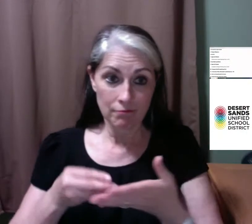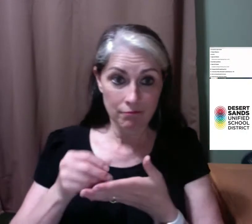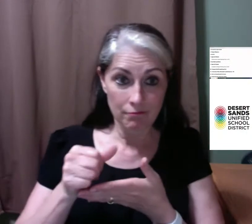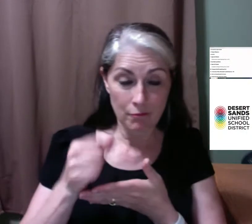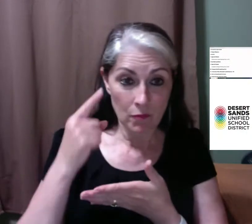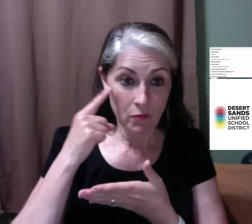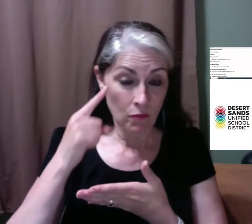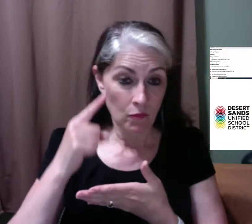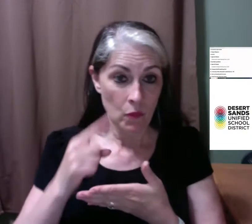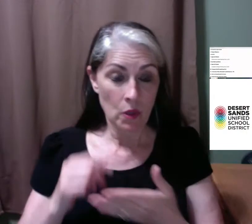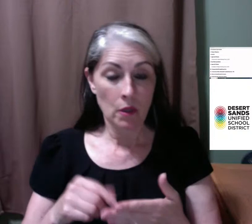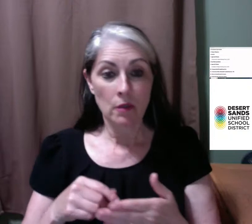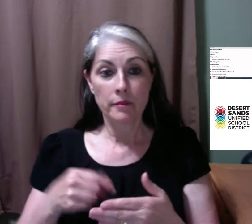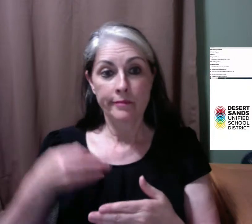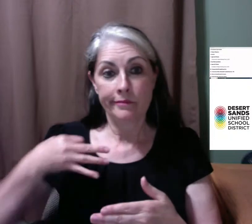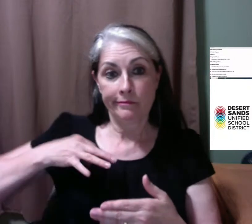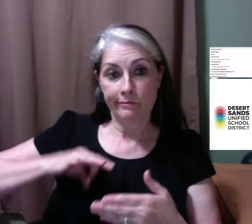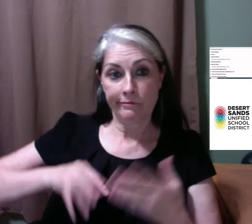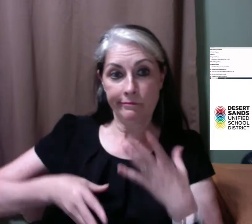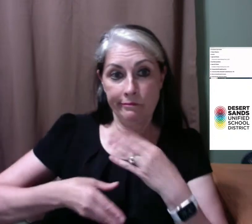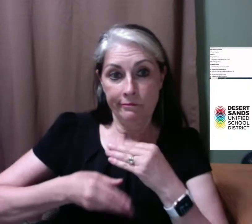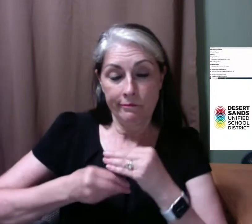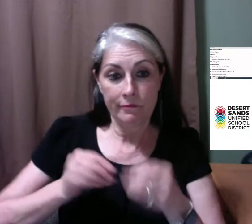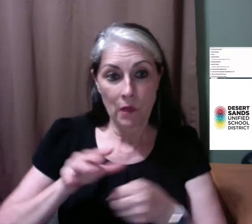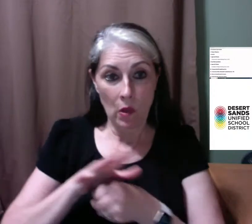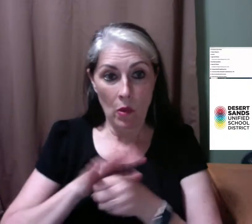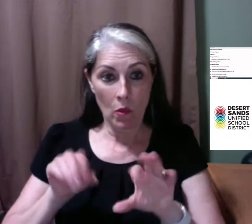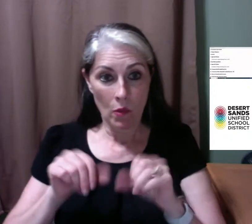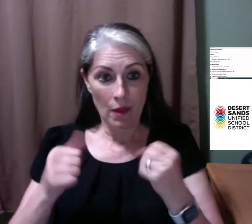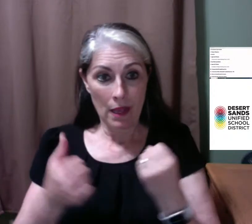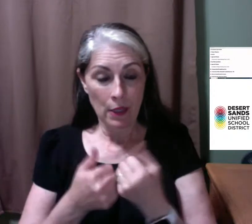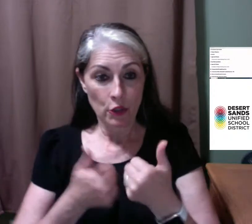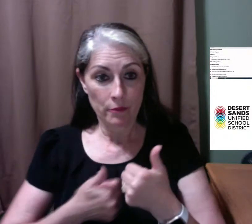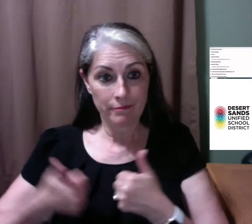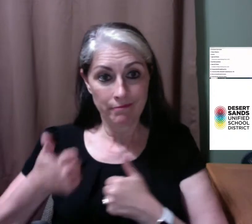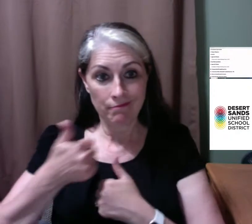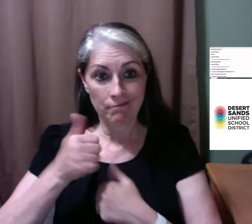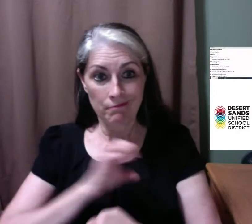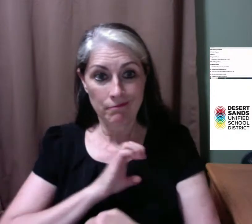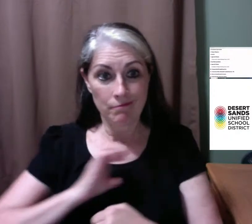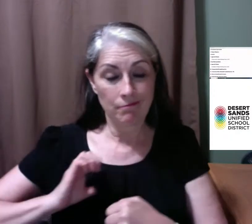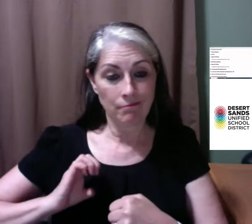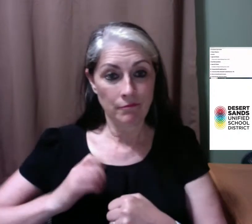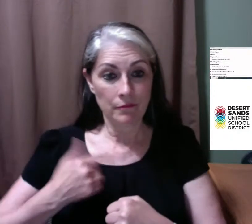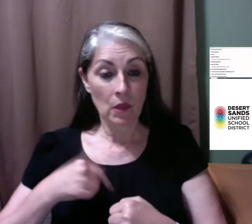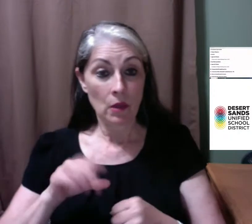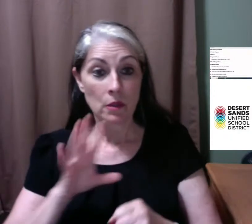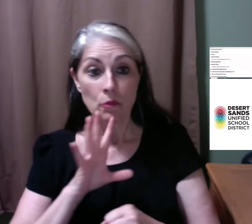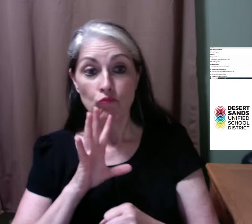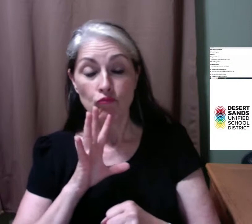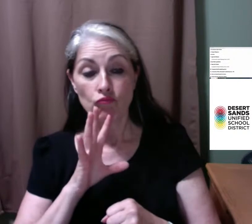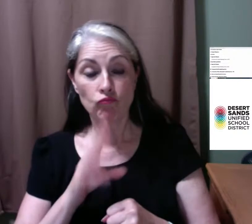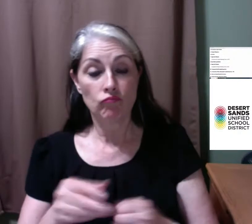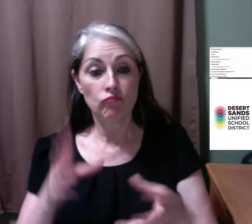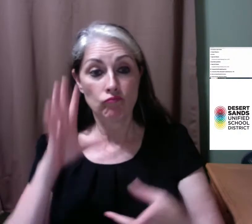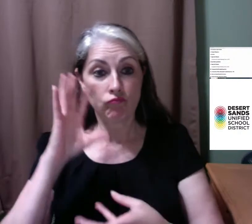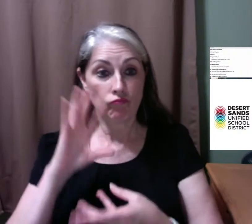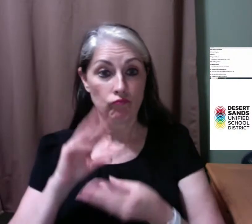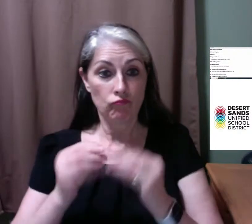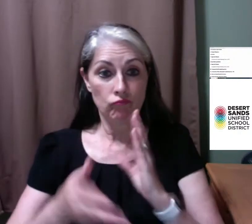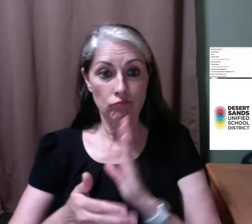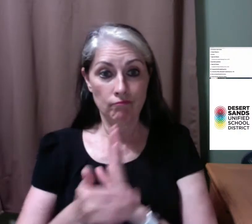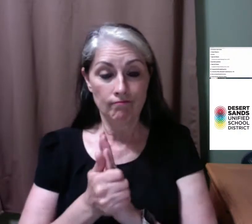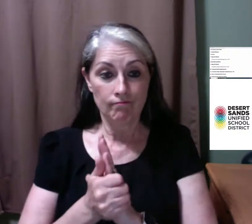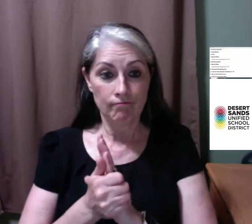paid in the form of fringe benefits to be paid to a local agency executive. Here is the oral summary for the proposed amendment to the